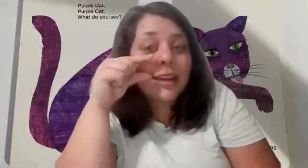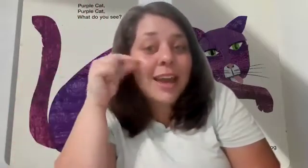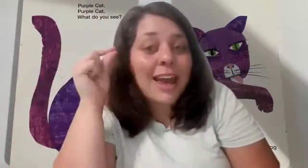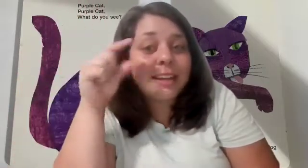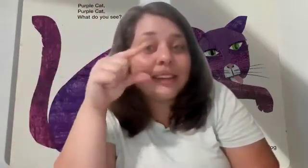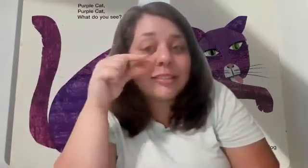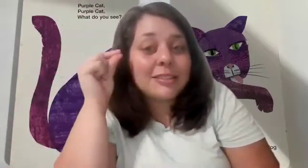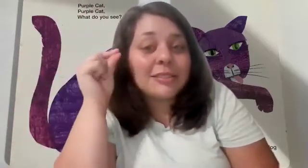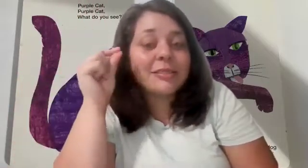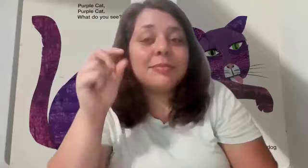cat